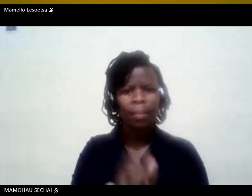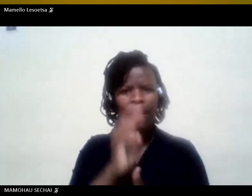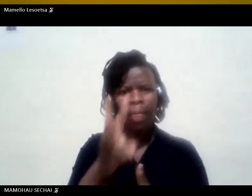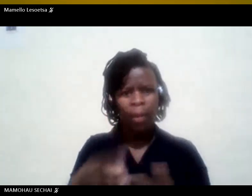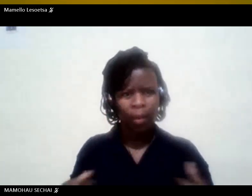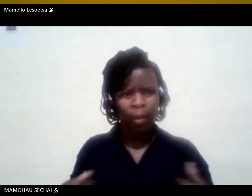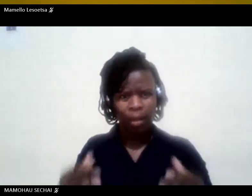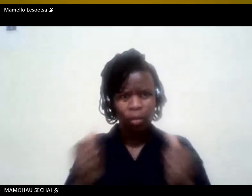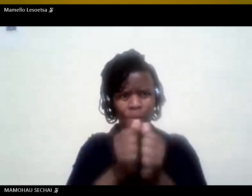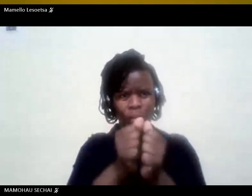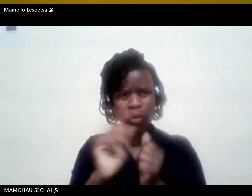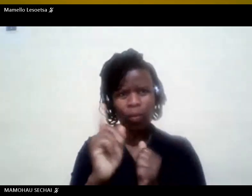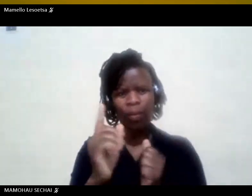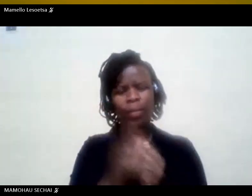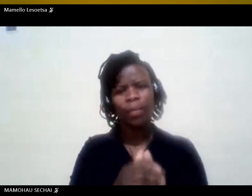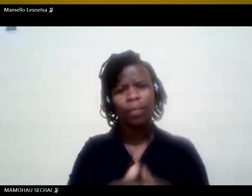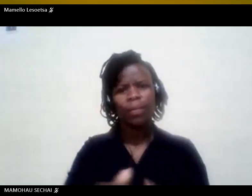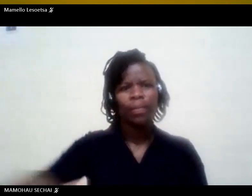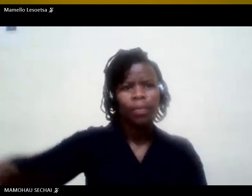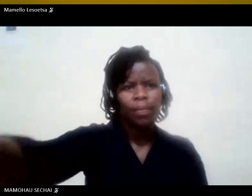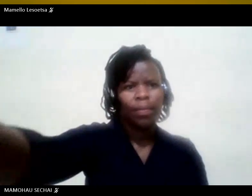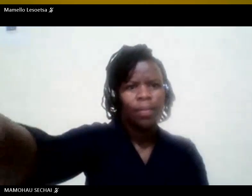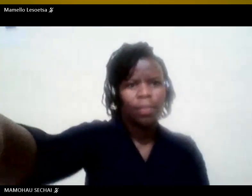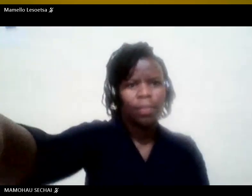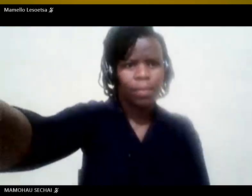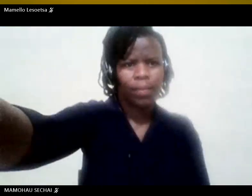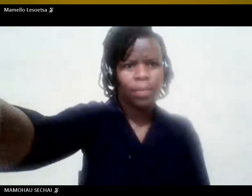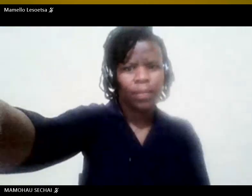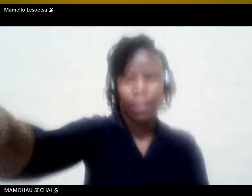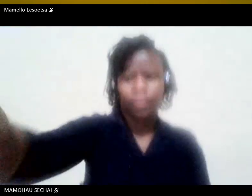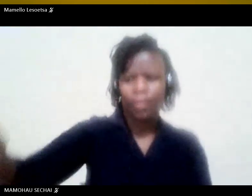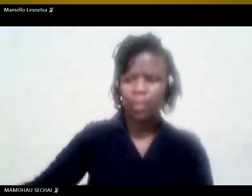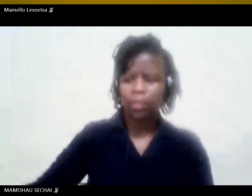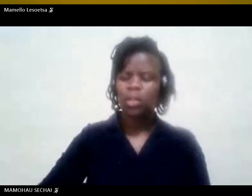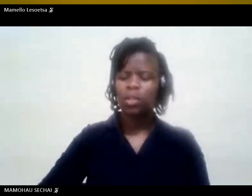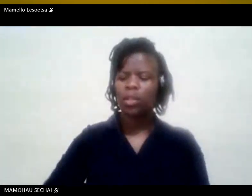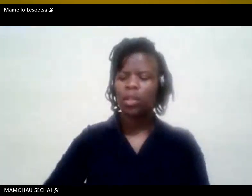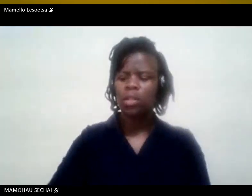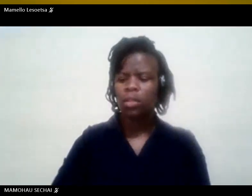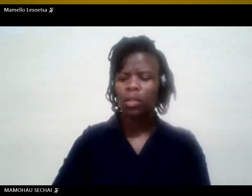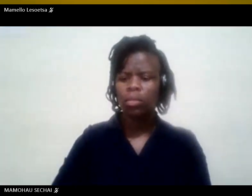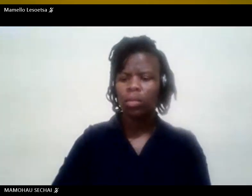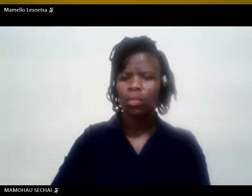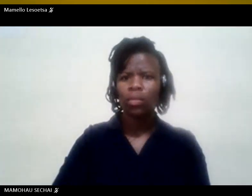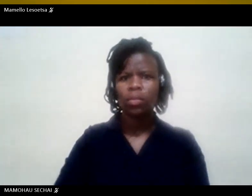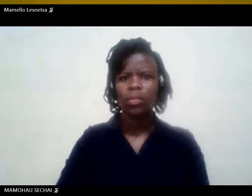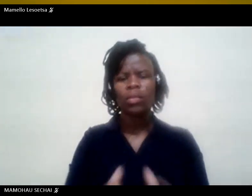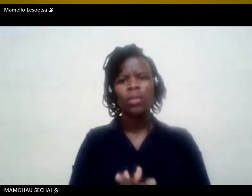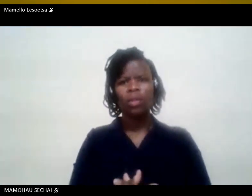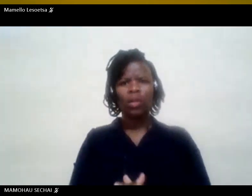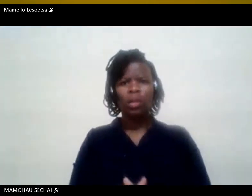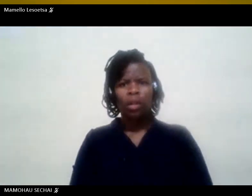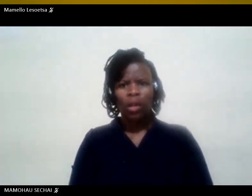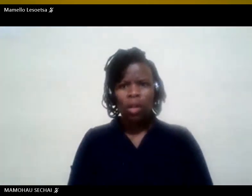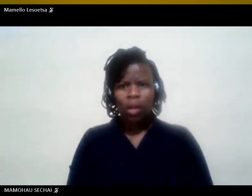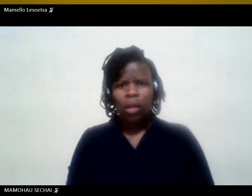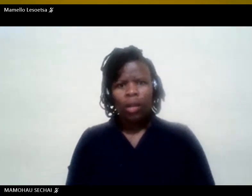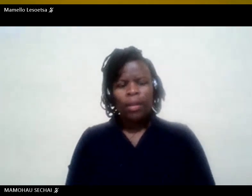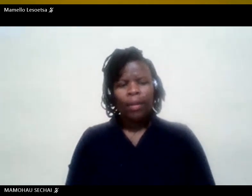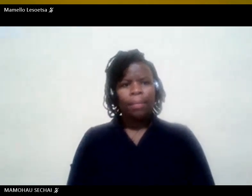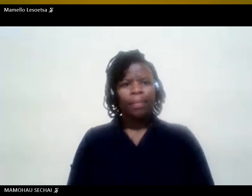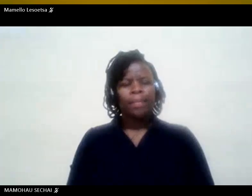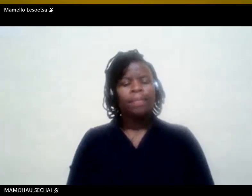on his last point about the educators and the principal perceptions. We can start with the lack of skills.